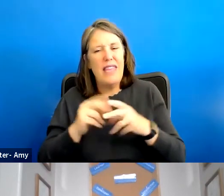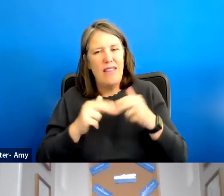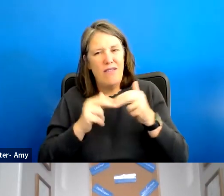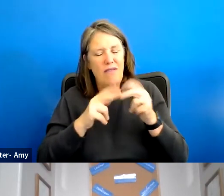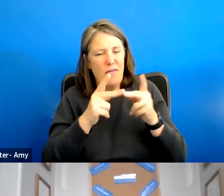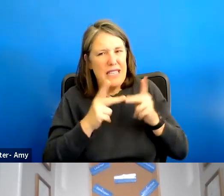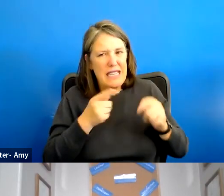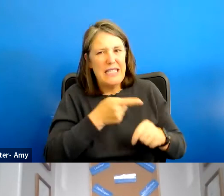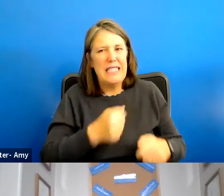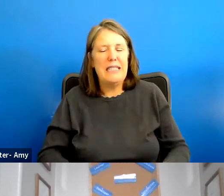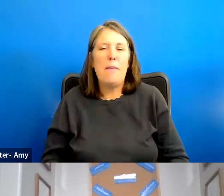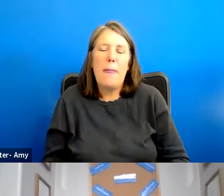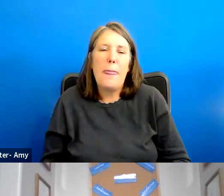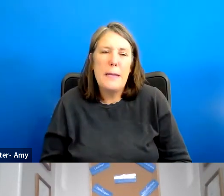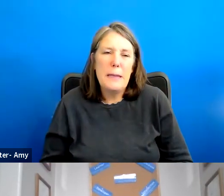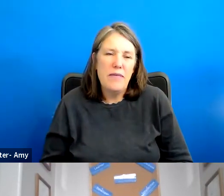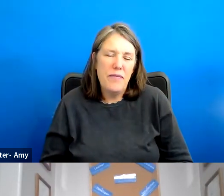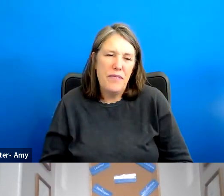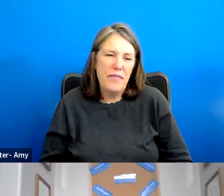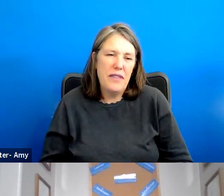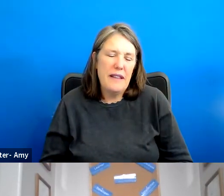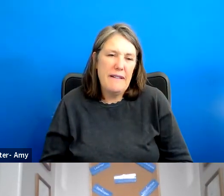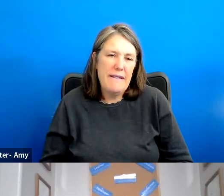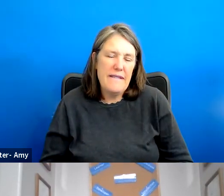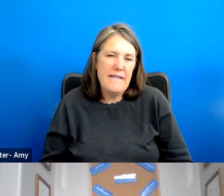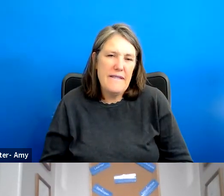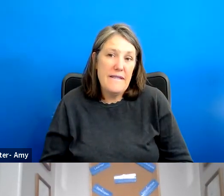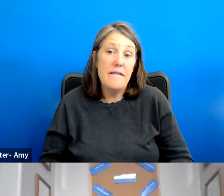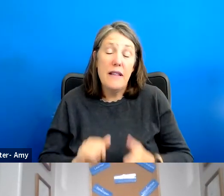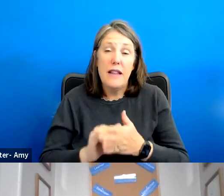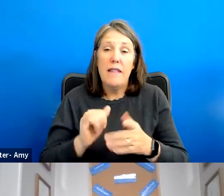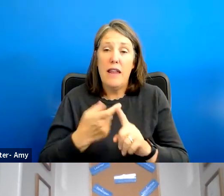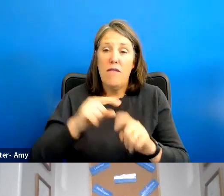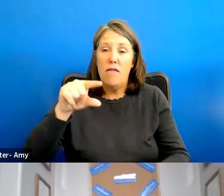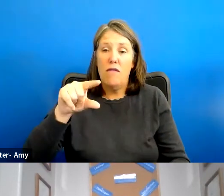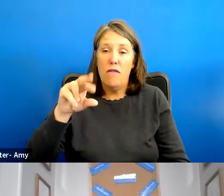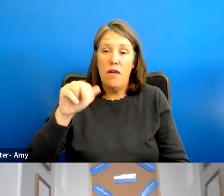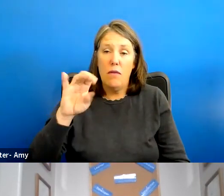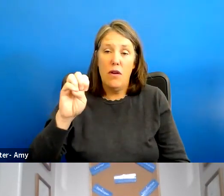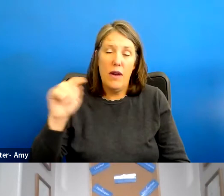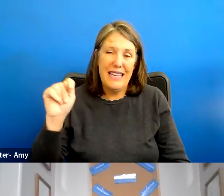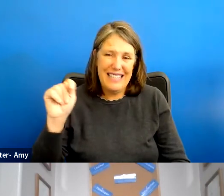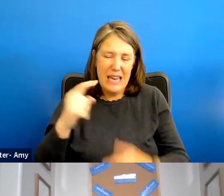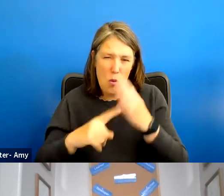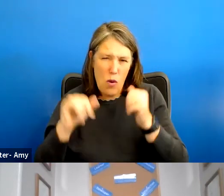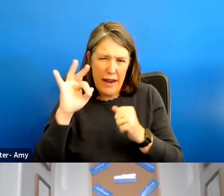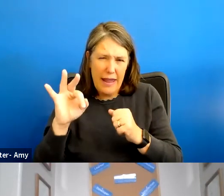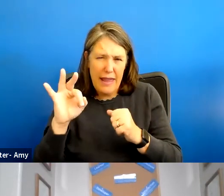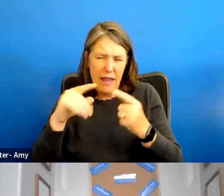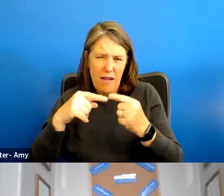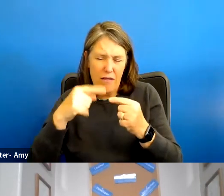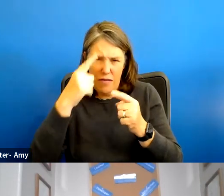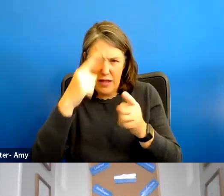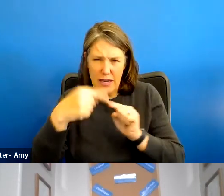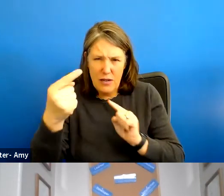facilities. Then comes from Grace T. What if the disagreeable family